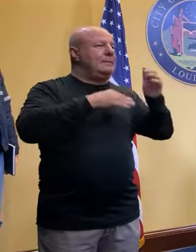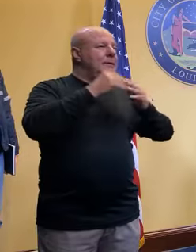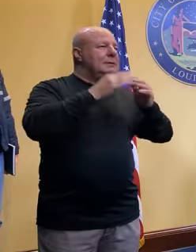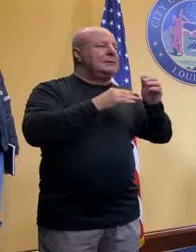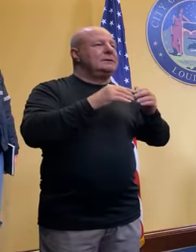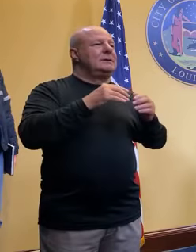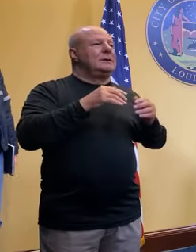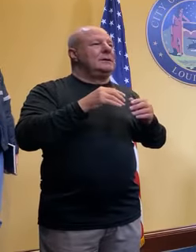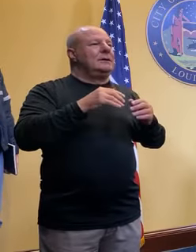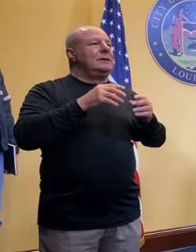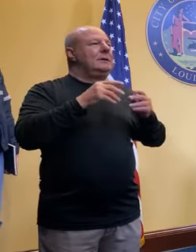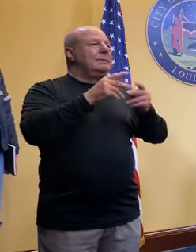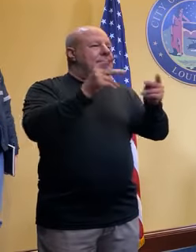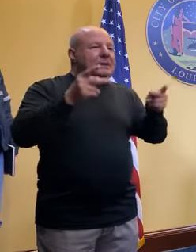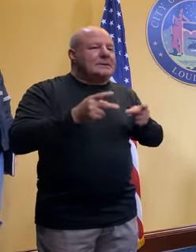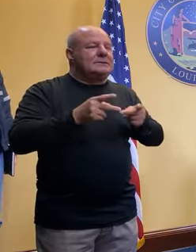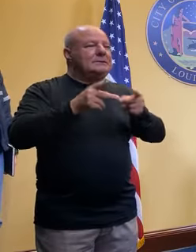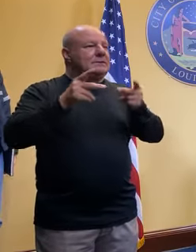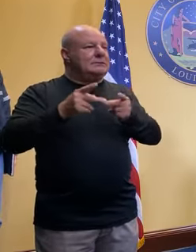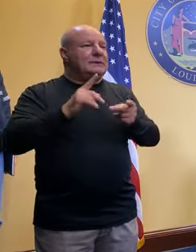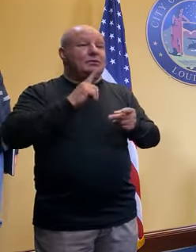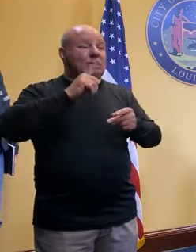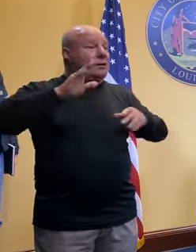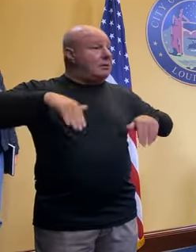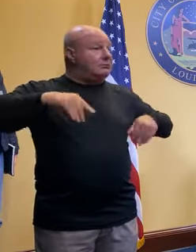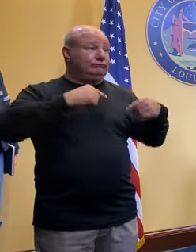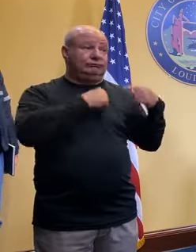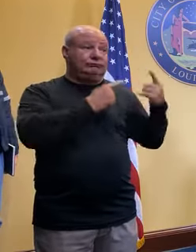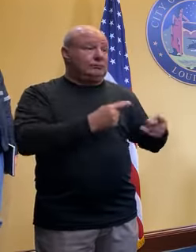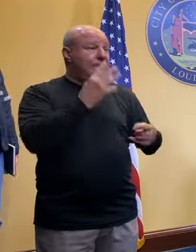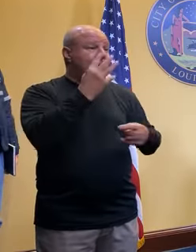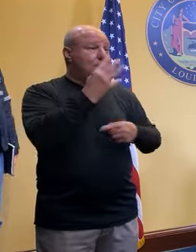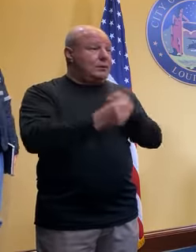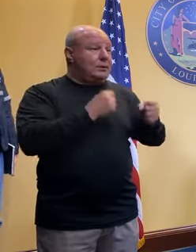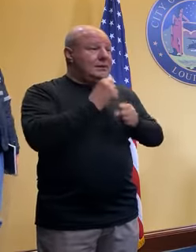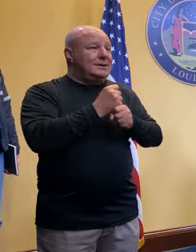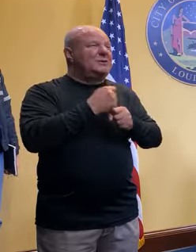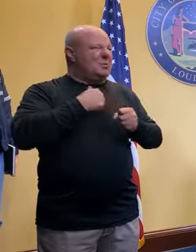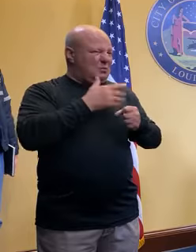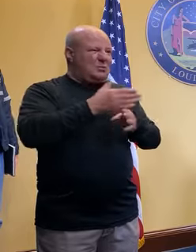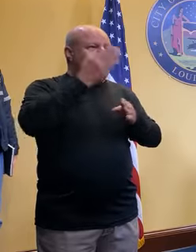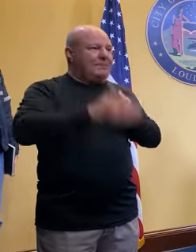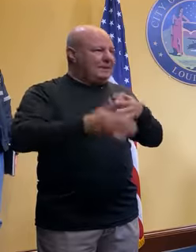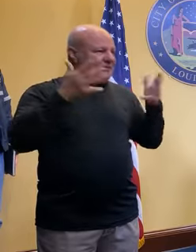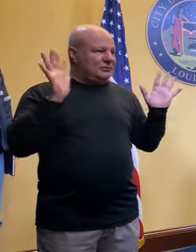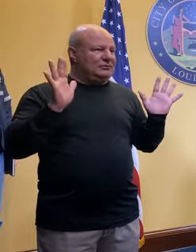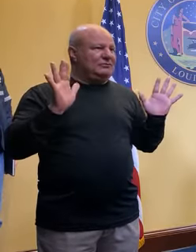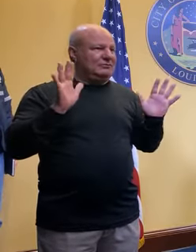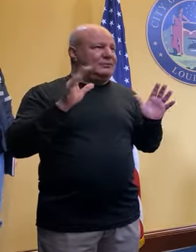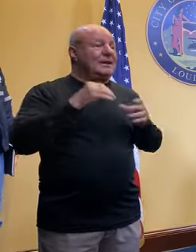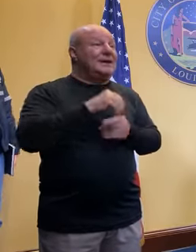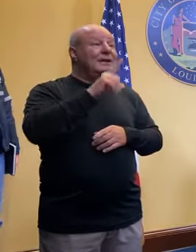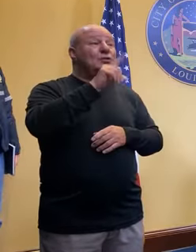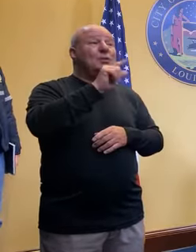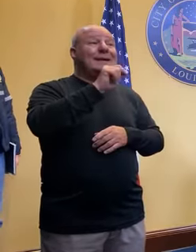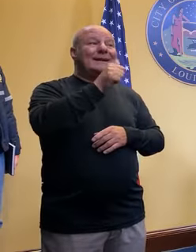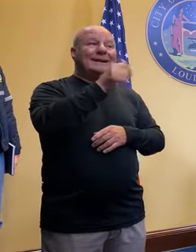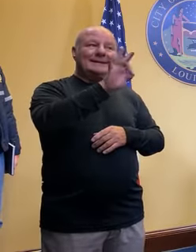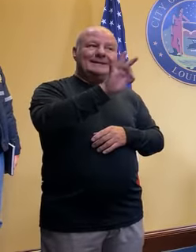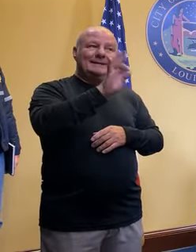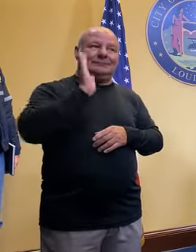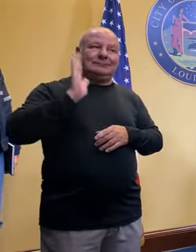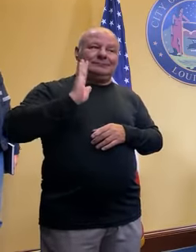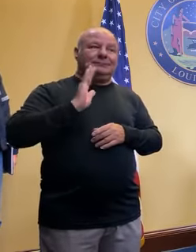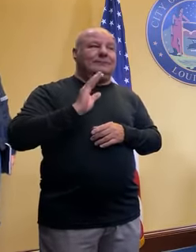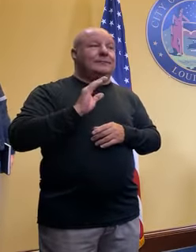public assets and facilities that really hadn't been done in over a 4-year period. We completed that in 2019. So it